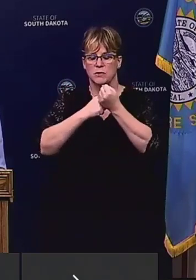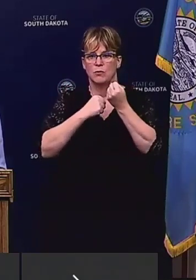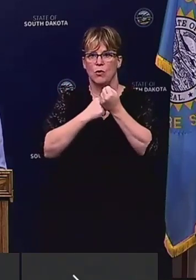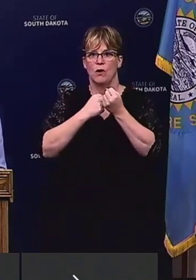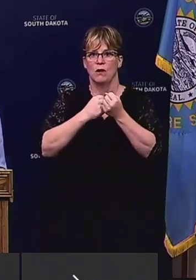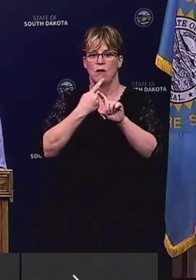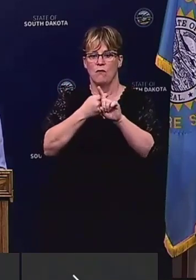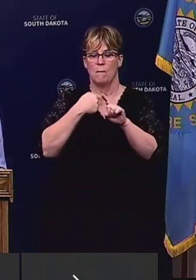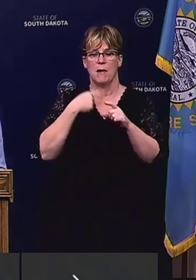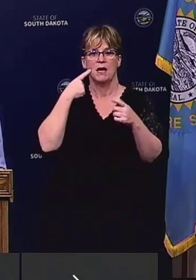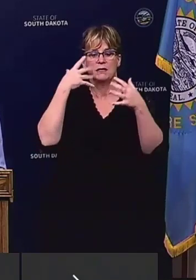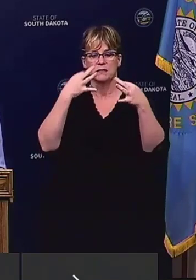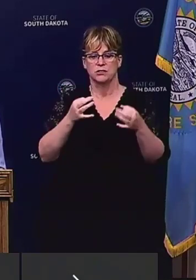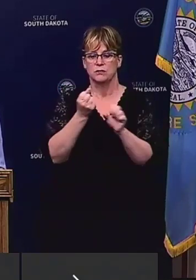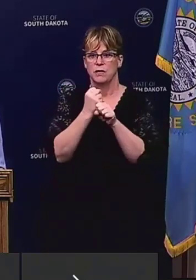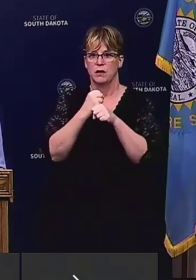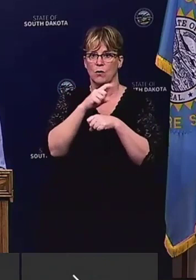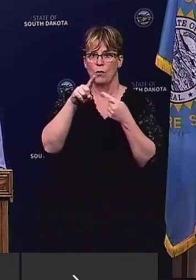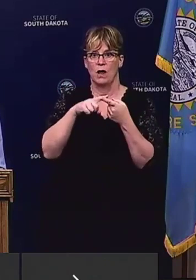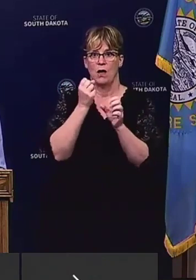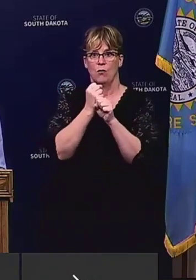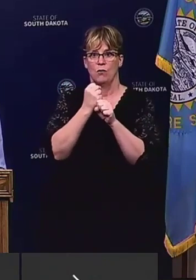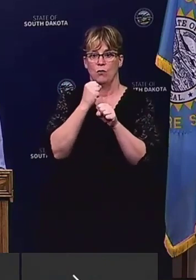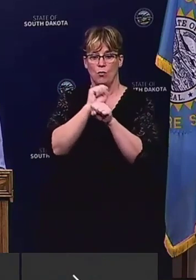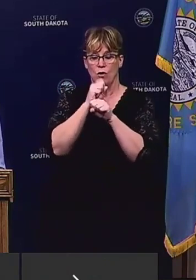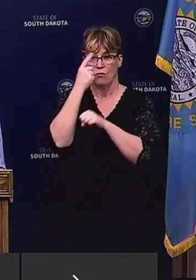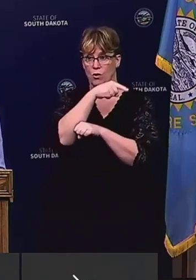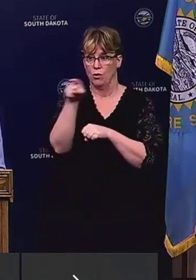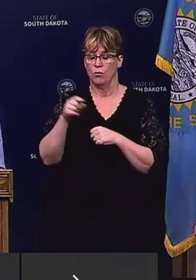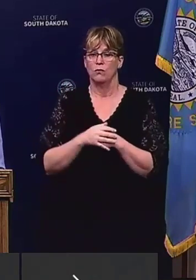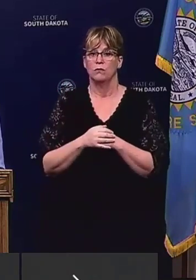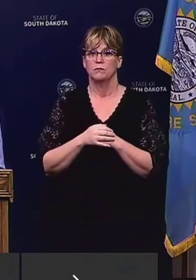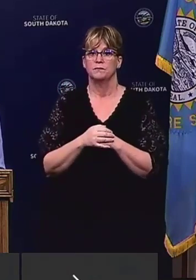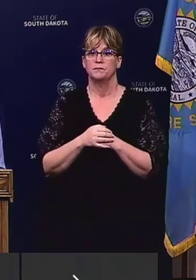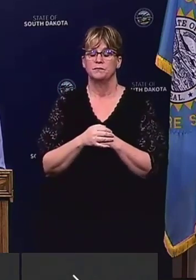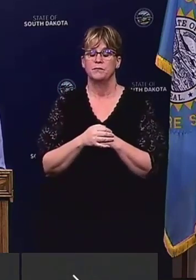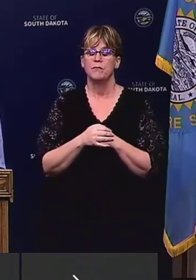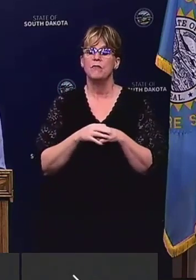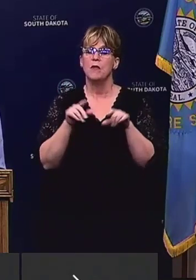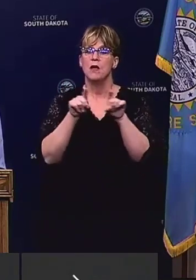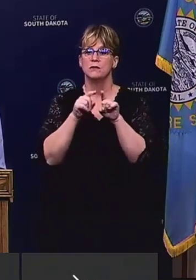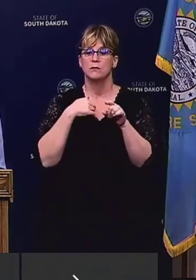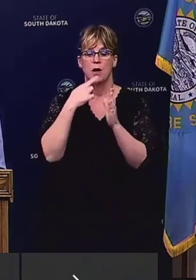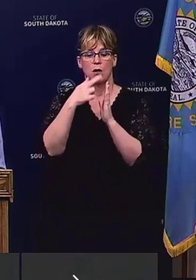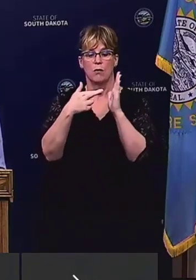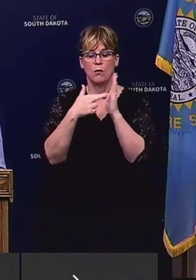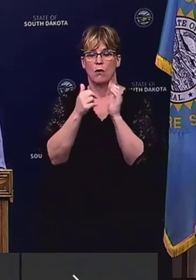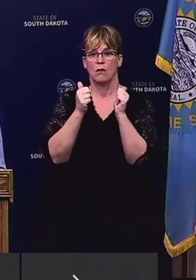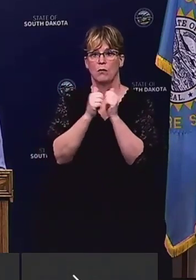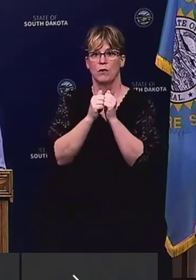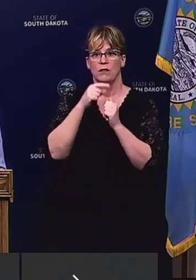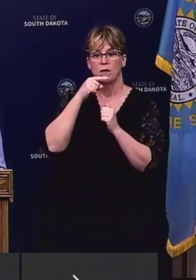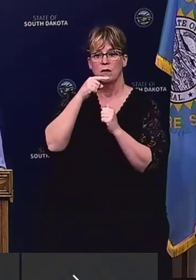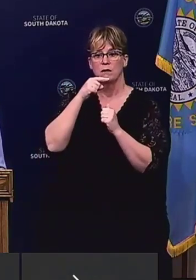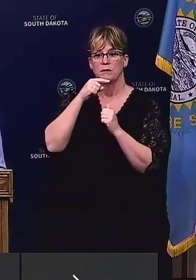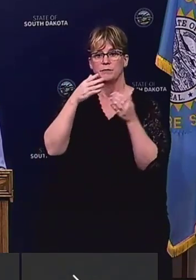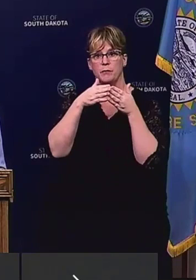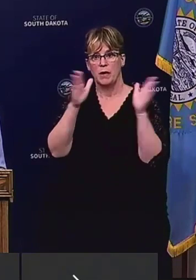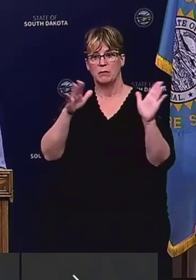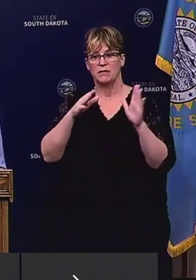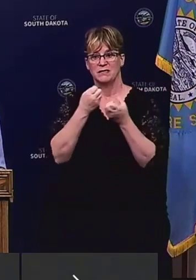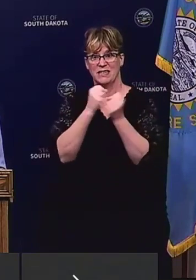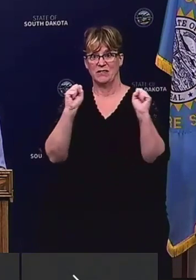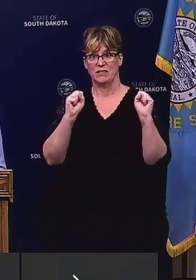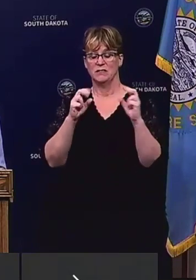decision making as I worked for you. I also noted that my role as it relates to public safety is something that I take